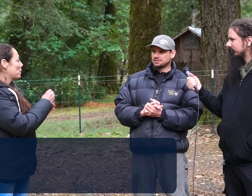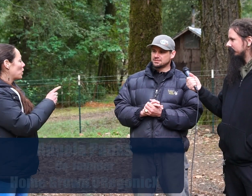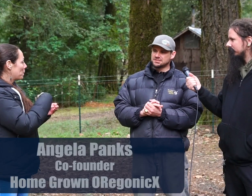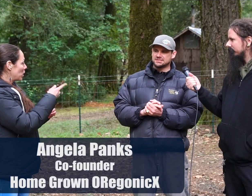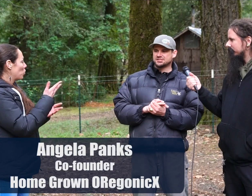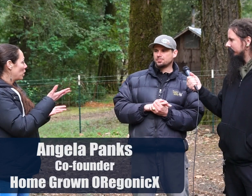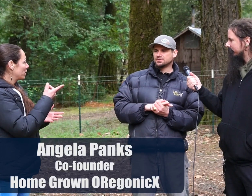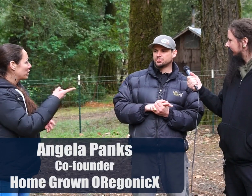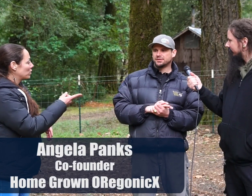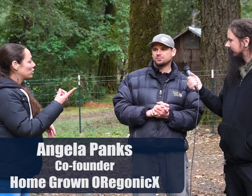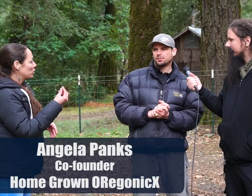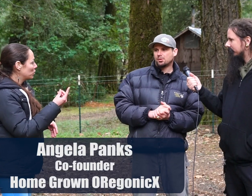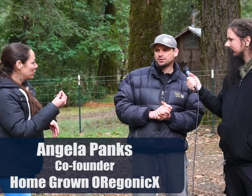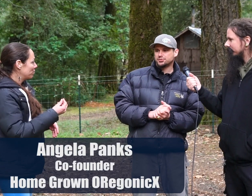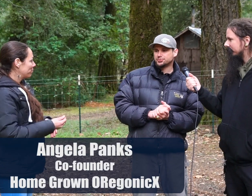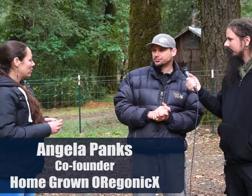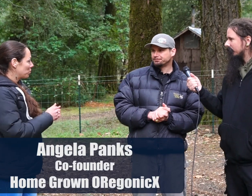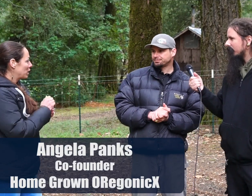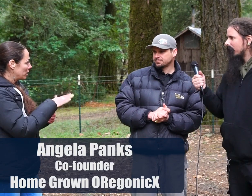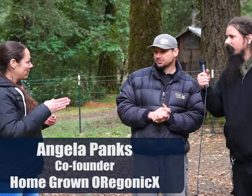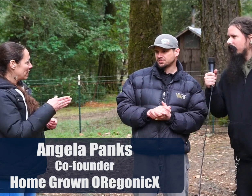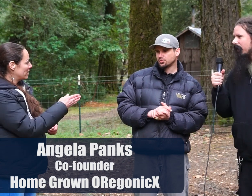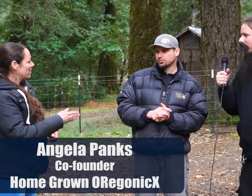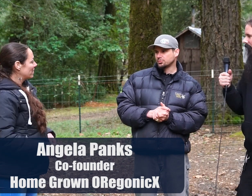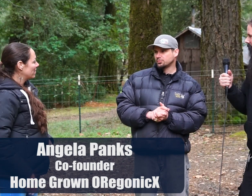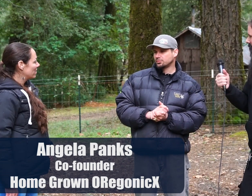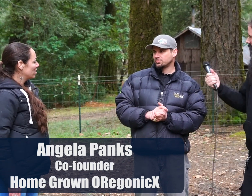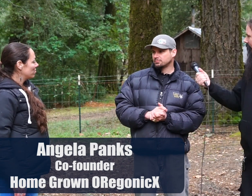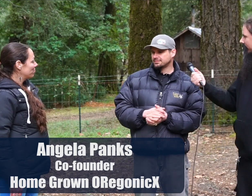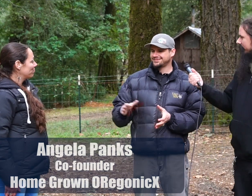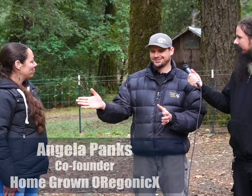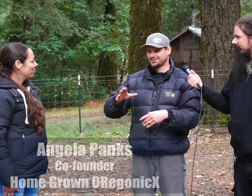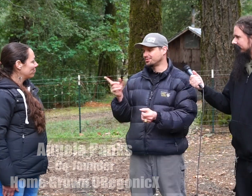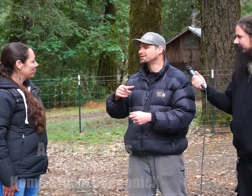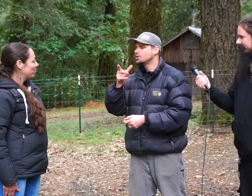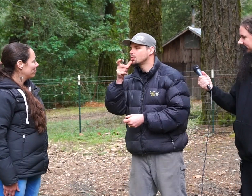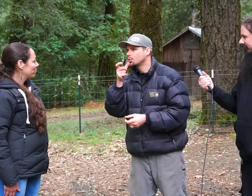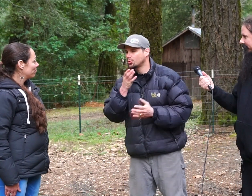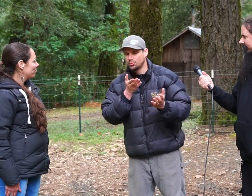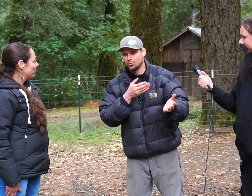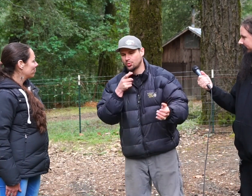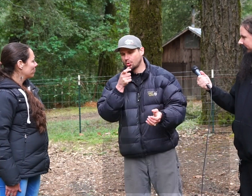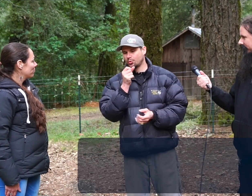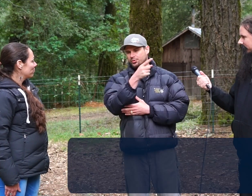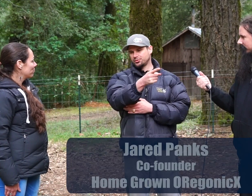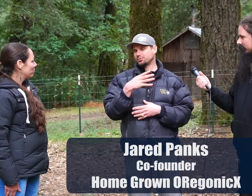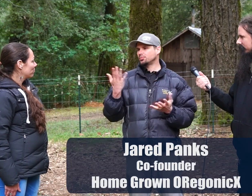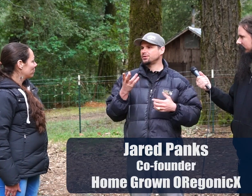she says tell me a little bit about what you do she's who no who who are you what